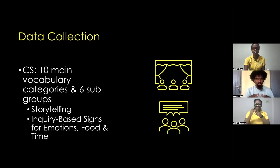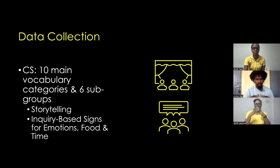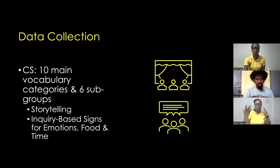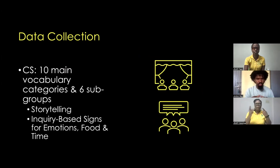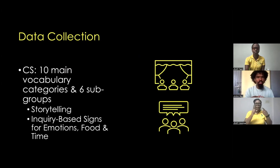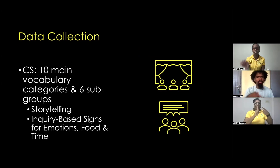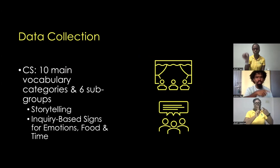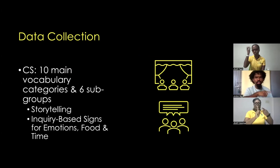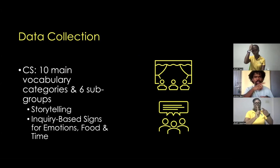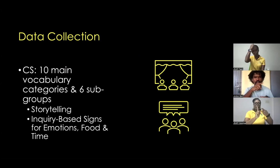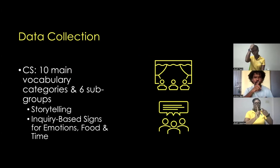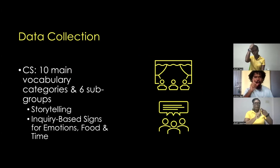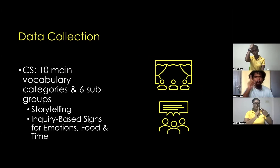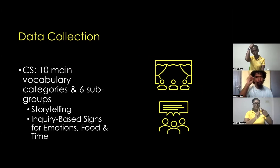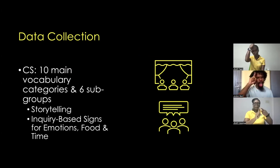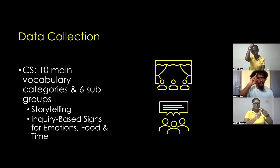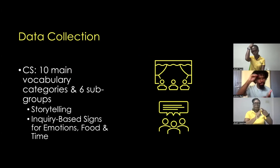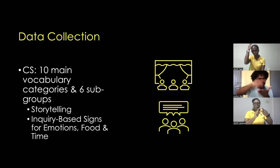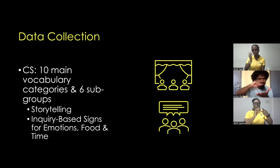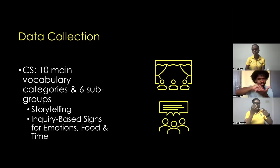the 10 vocabularies, right? So